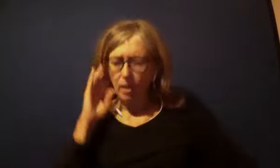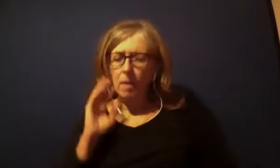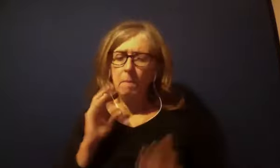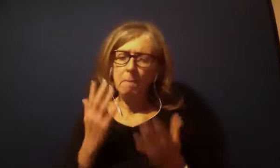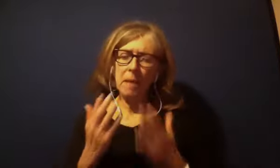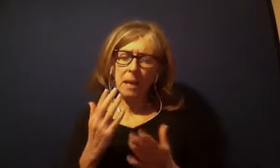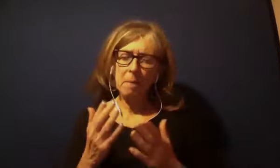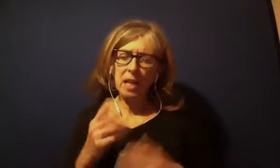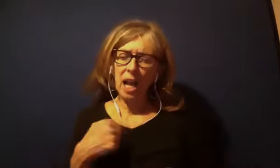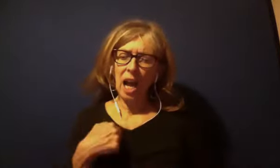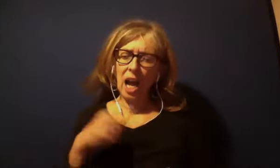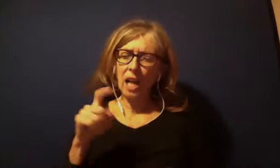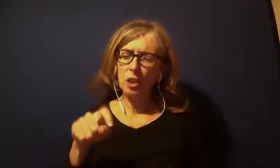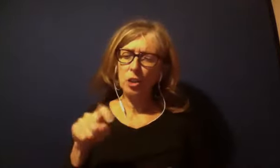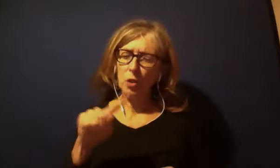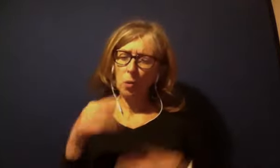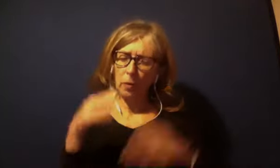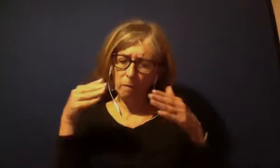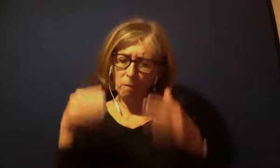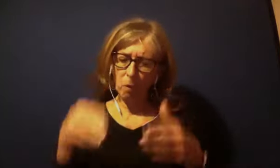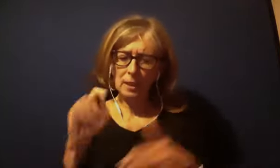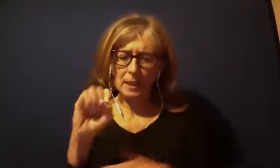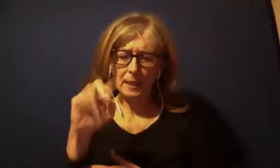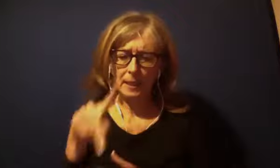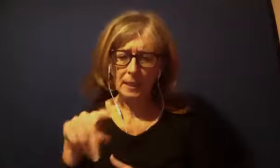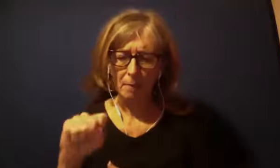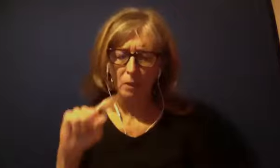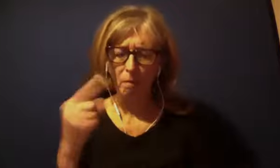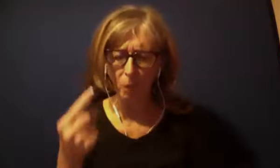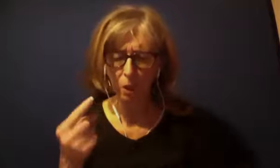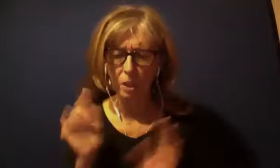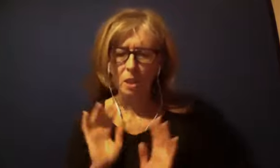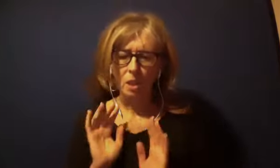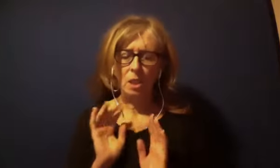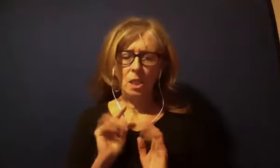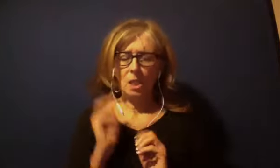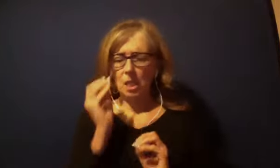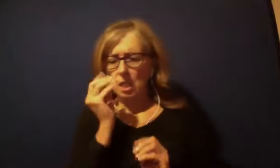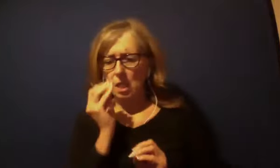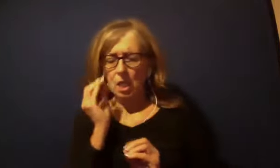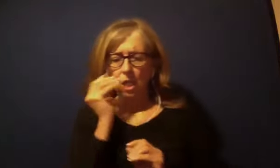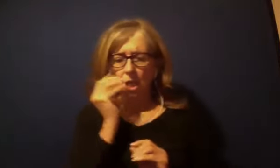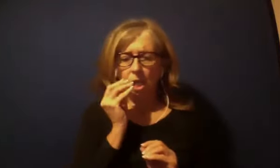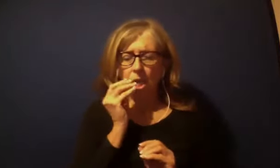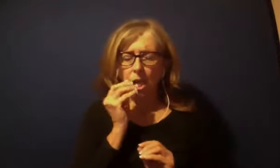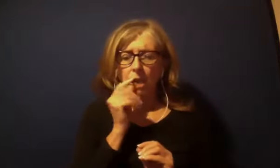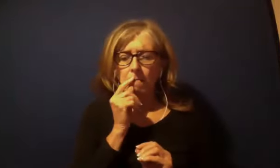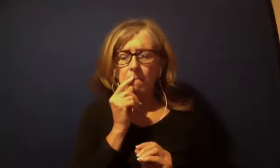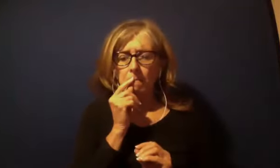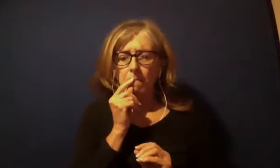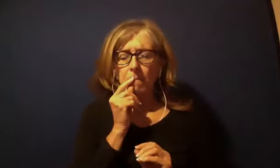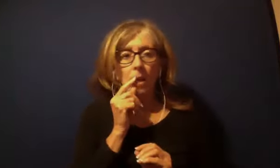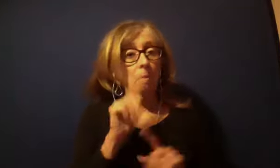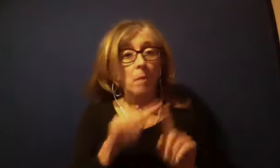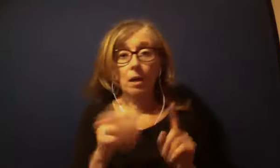steps? Like, just put aside some other stuff and just concentrate on the steps for this, period of time. And it took me months.